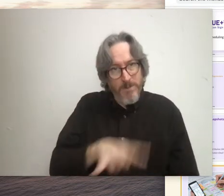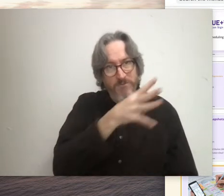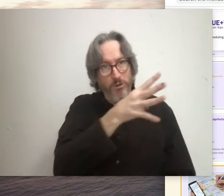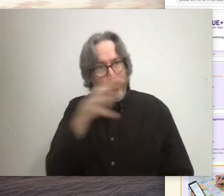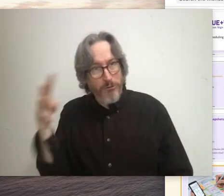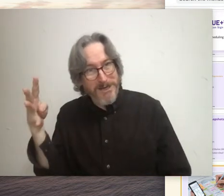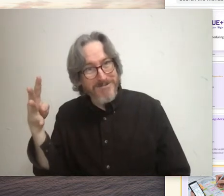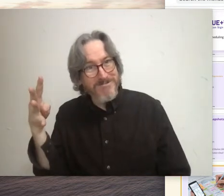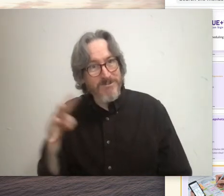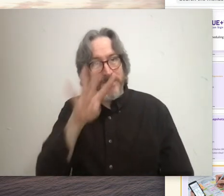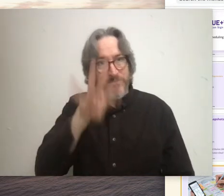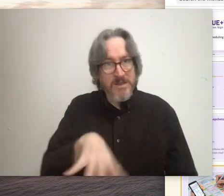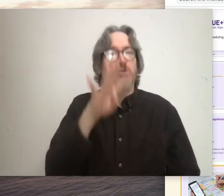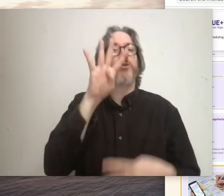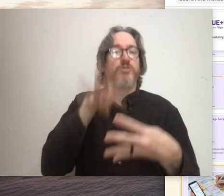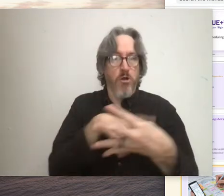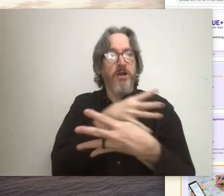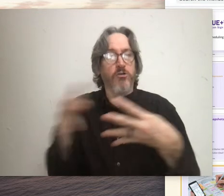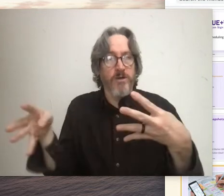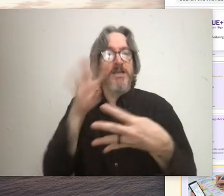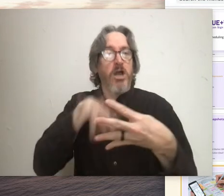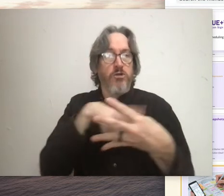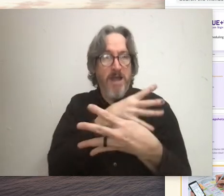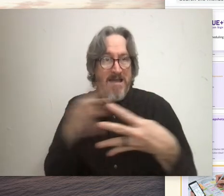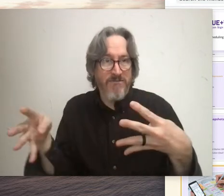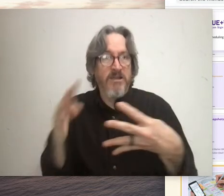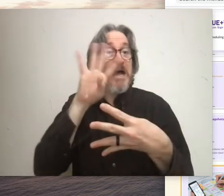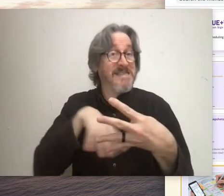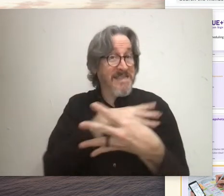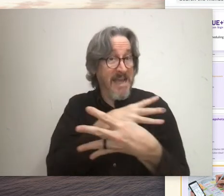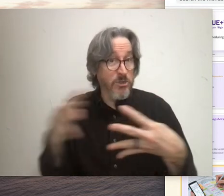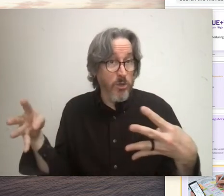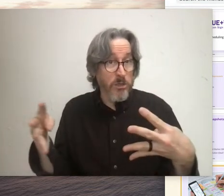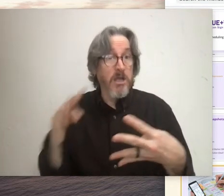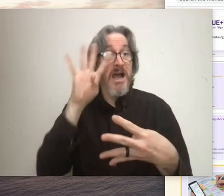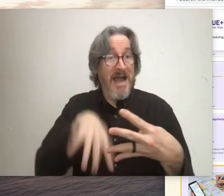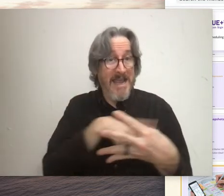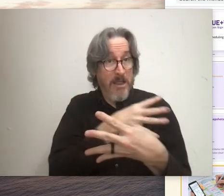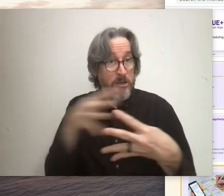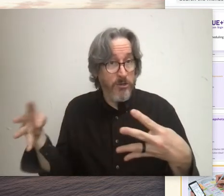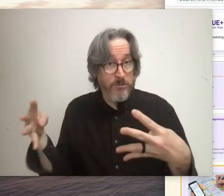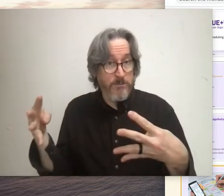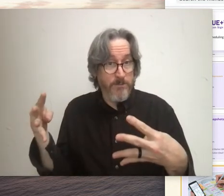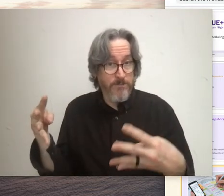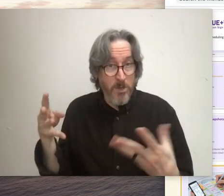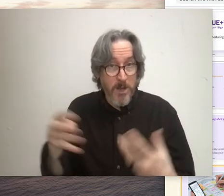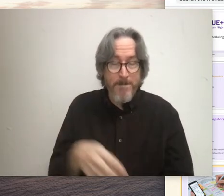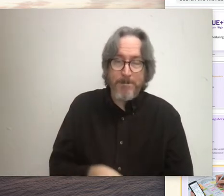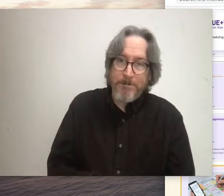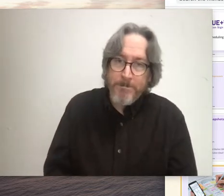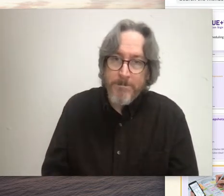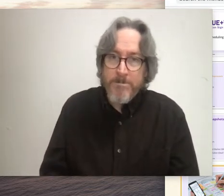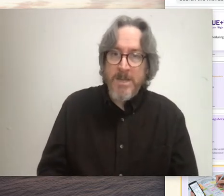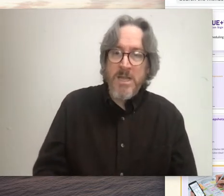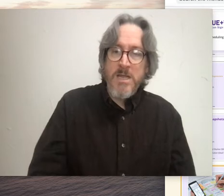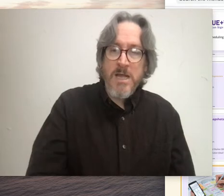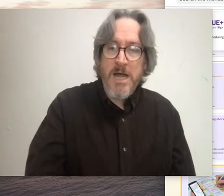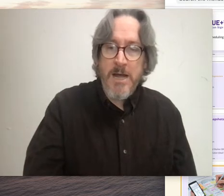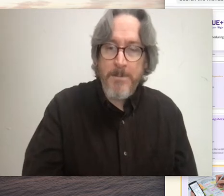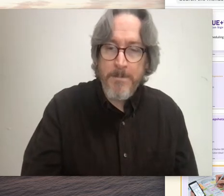a 4x4 grid, right? So you're drawing a grid, a graph, a schedule, a calendar. Okay.